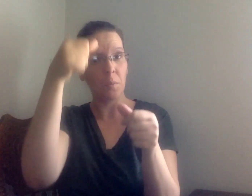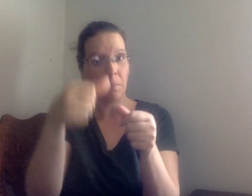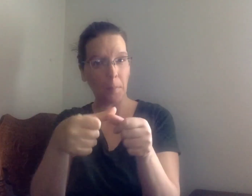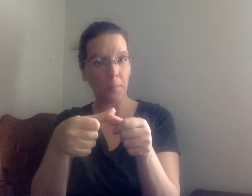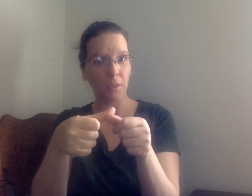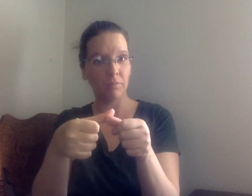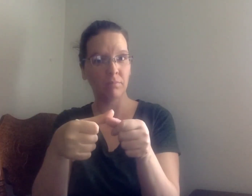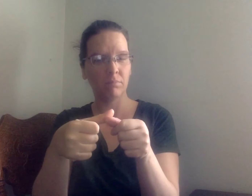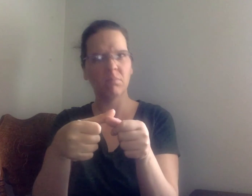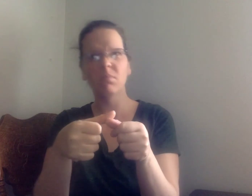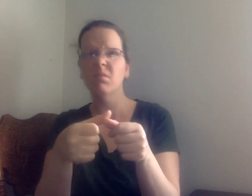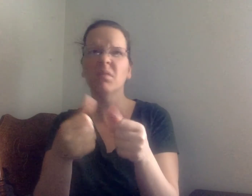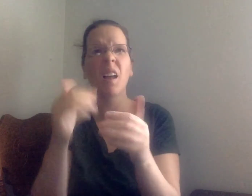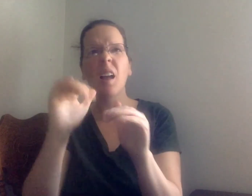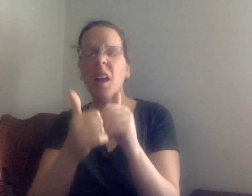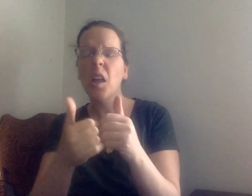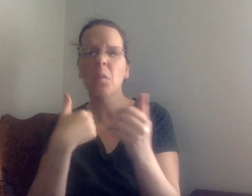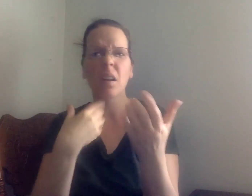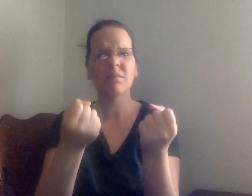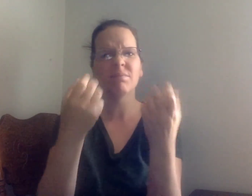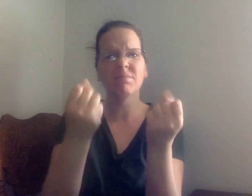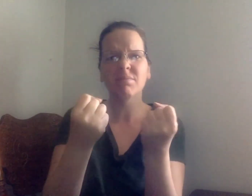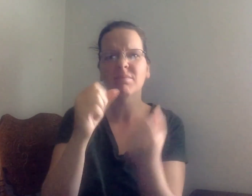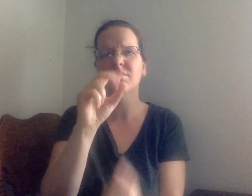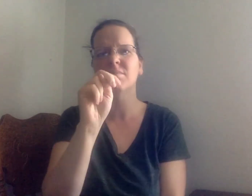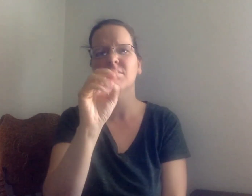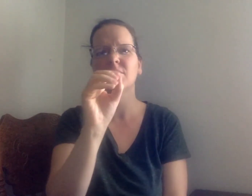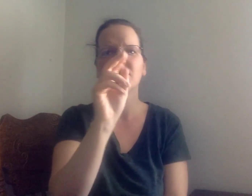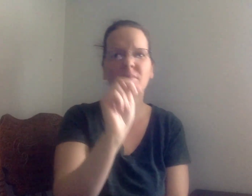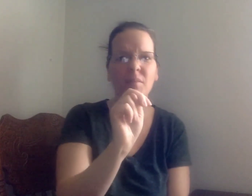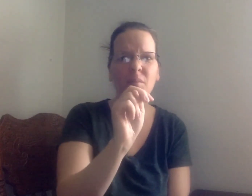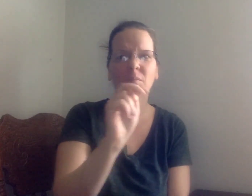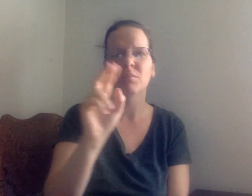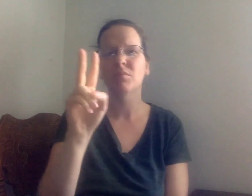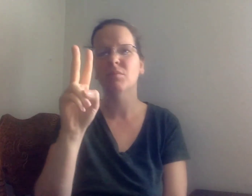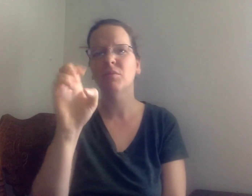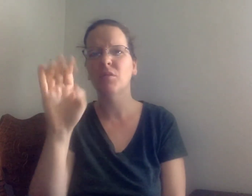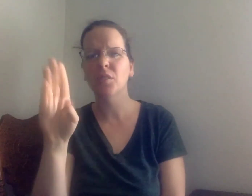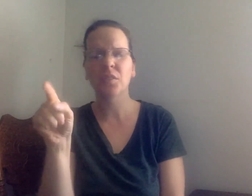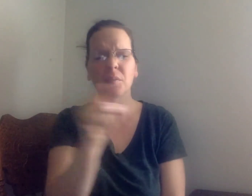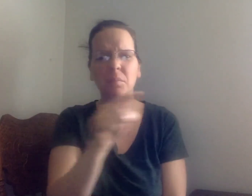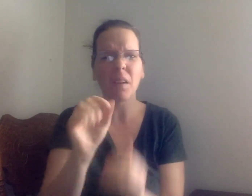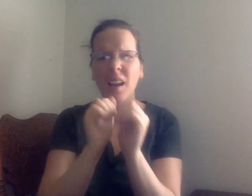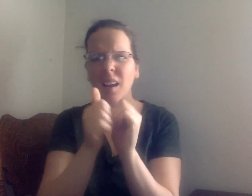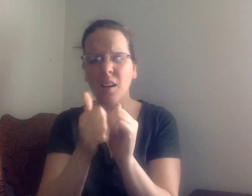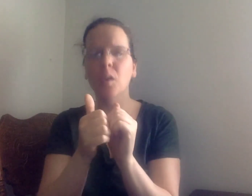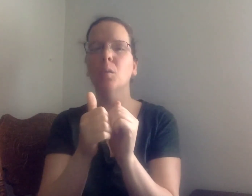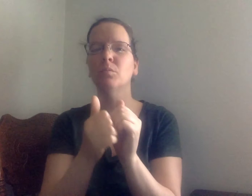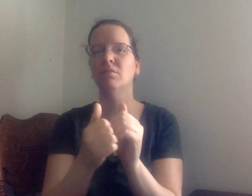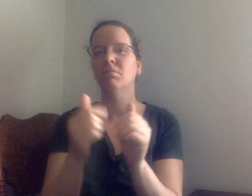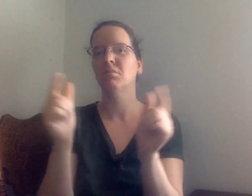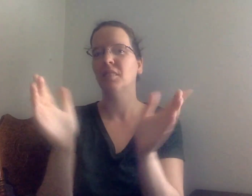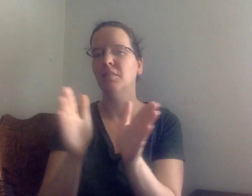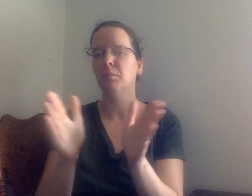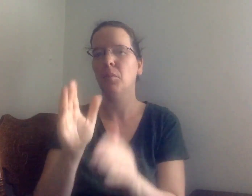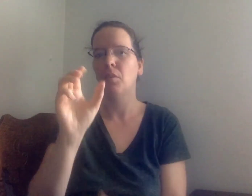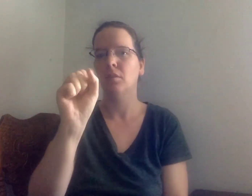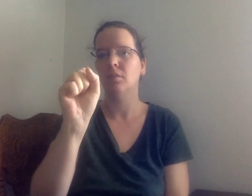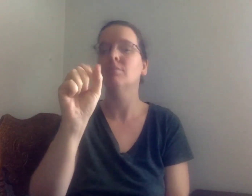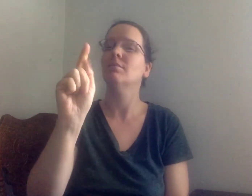One way to help you remember how to sign the noun versus the verb, a